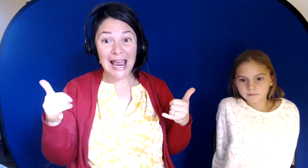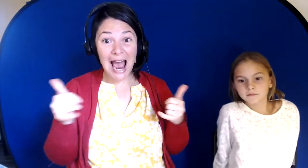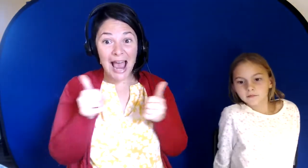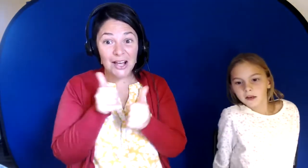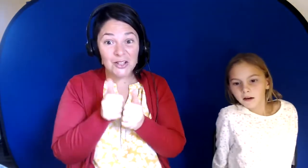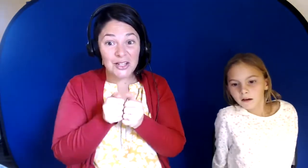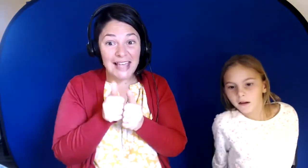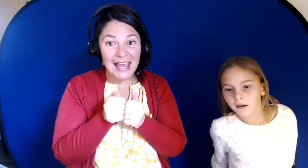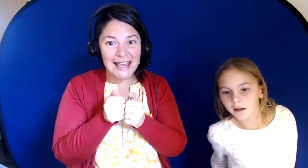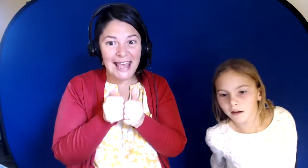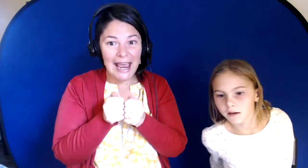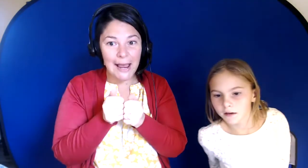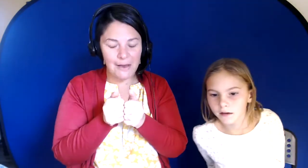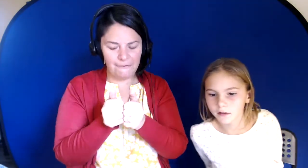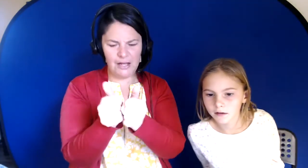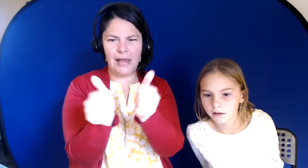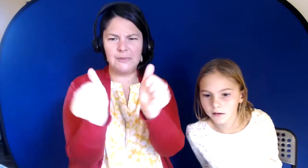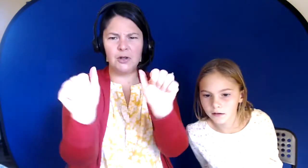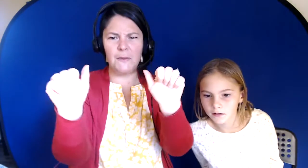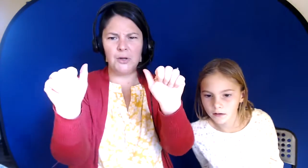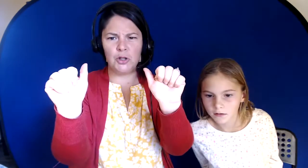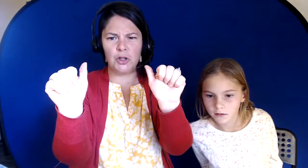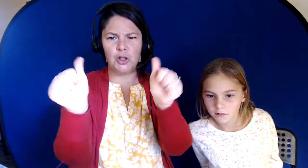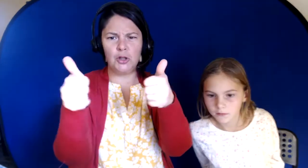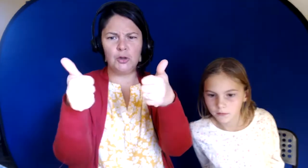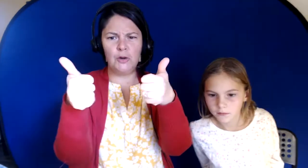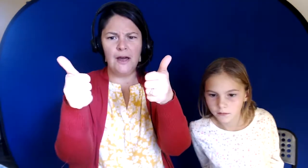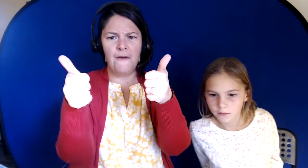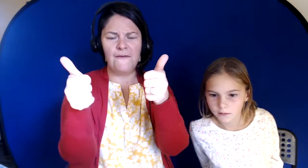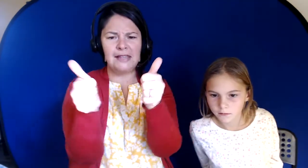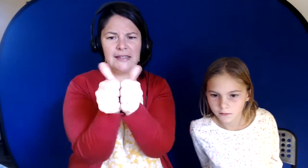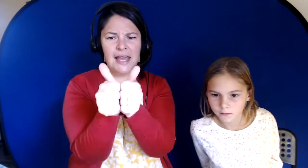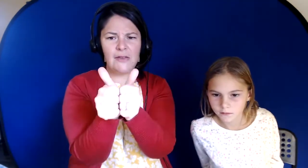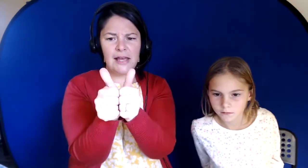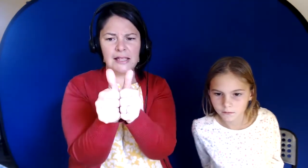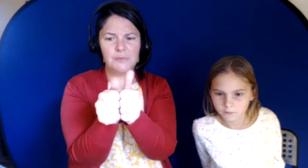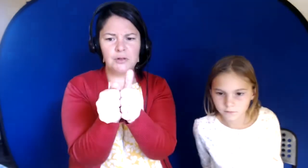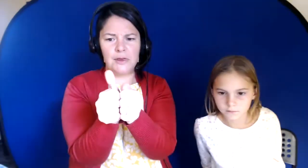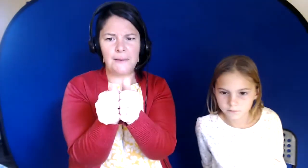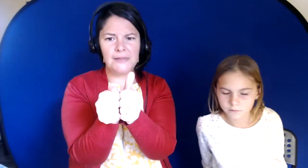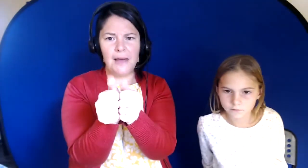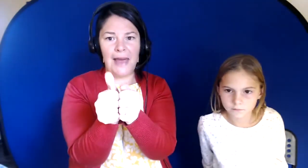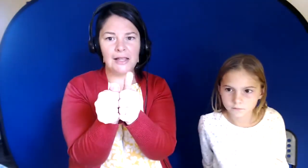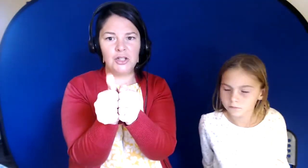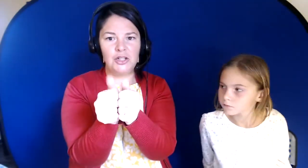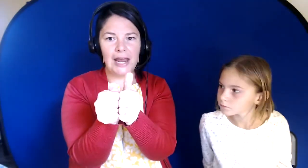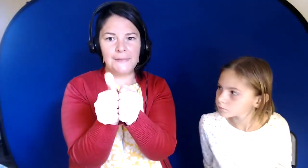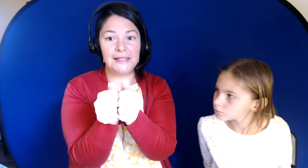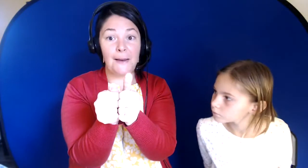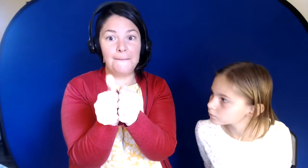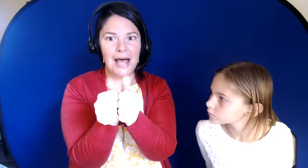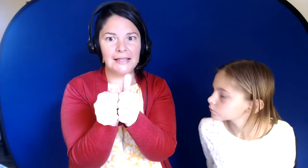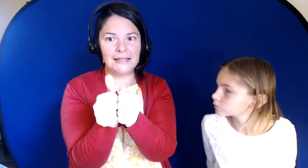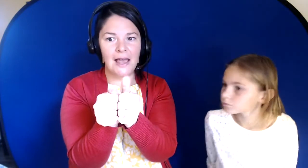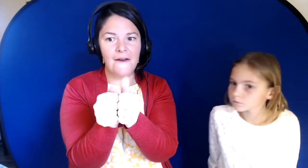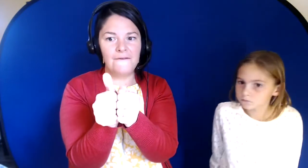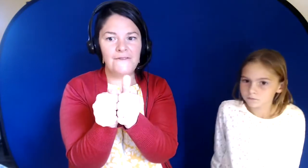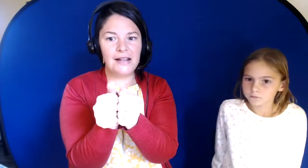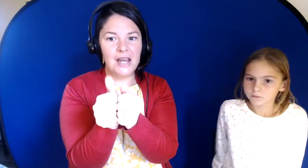can just say game. Video games, you're going to put your two fists together like this. Put your thumbs up and jam some buttons. Video